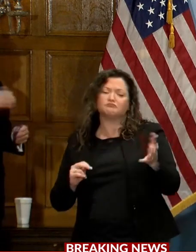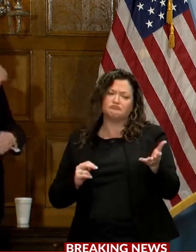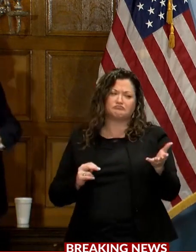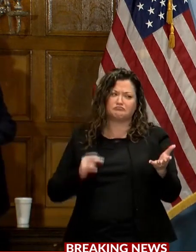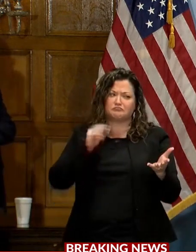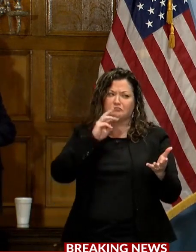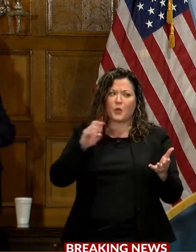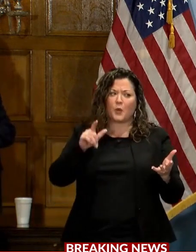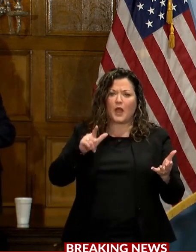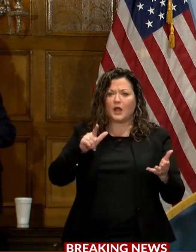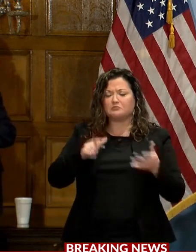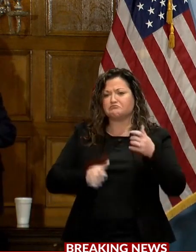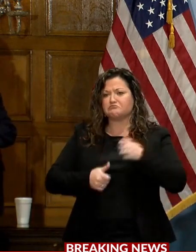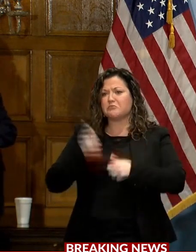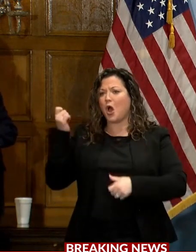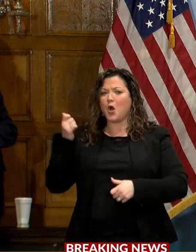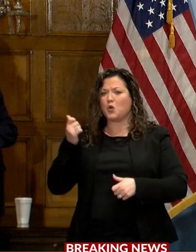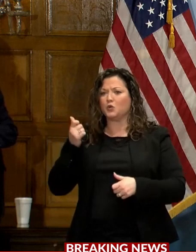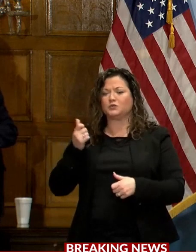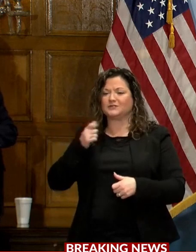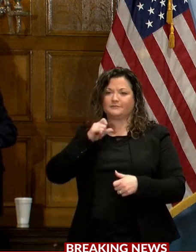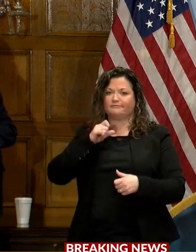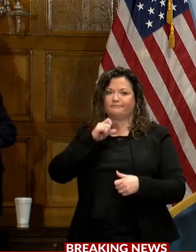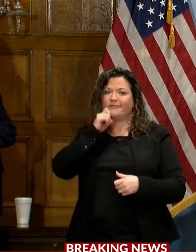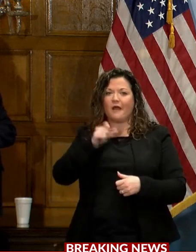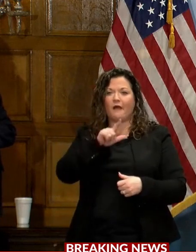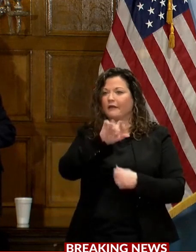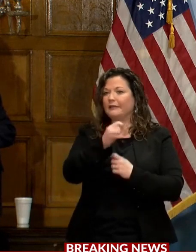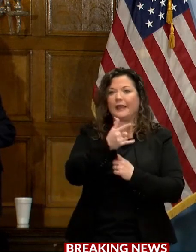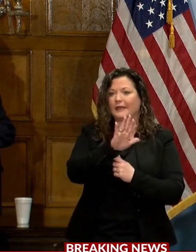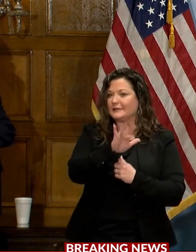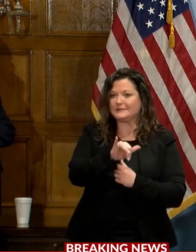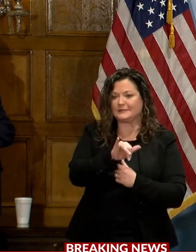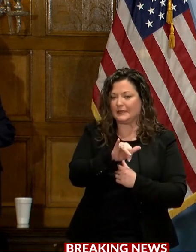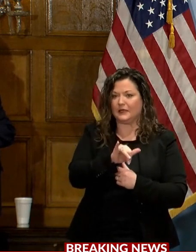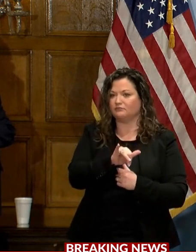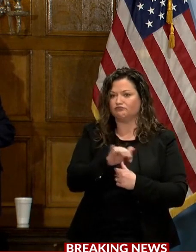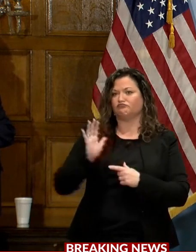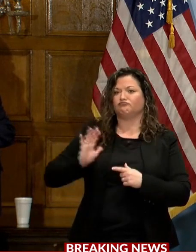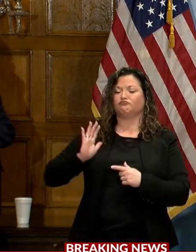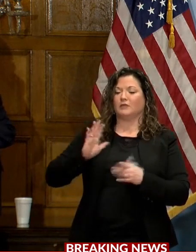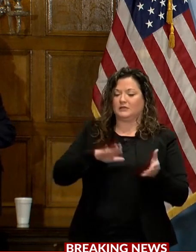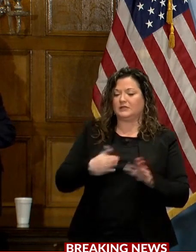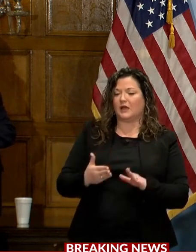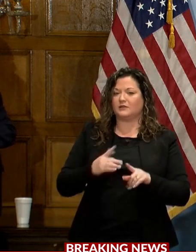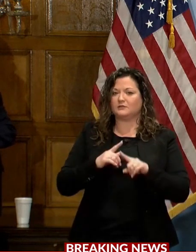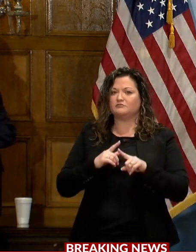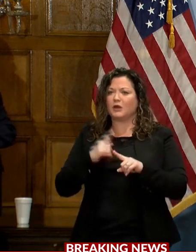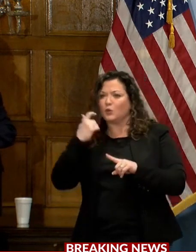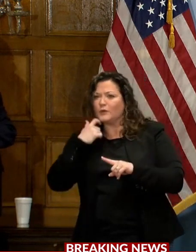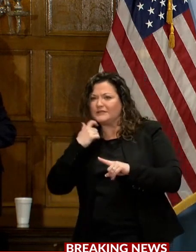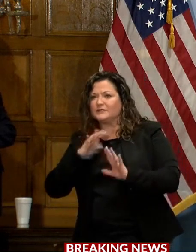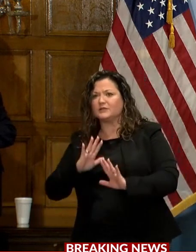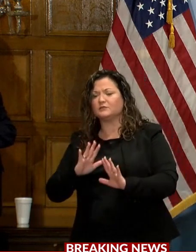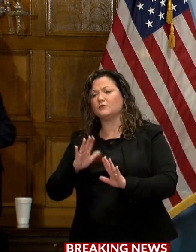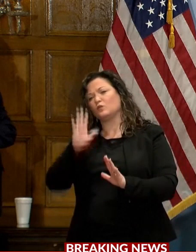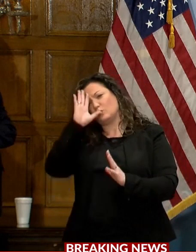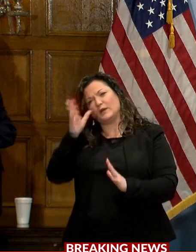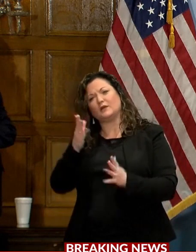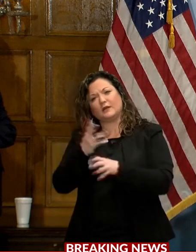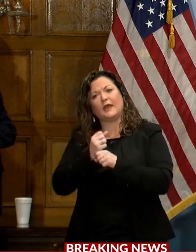most of these are not legacy deaths. They're recent deaths. We'll have more information to give you on that if you want, but these